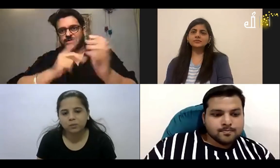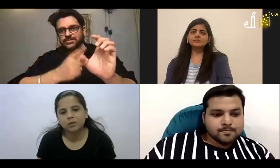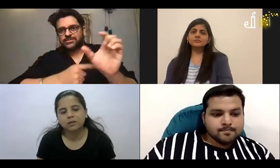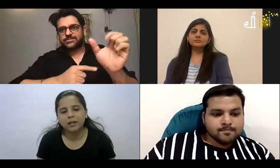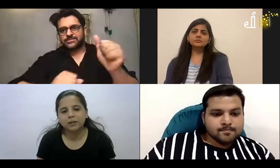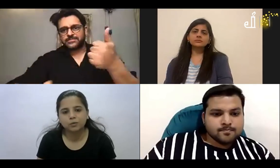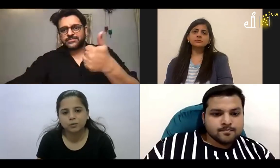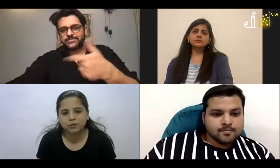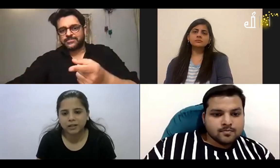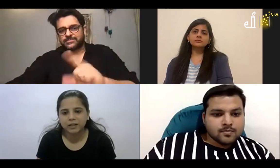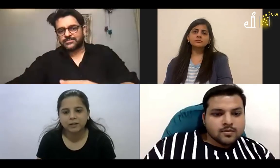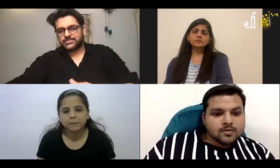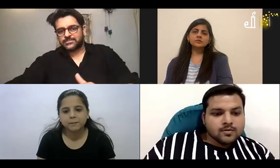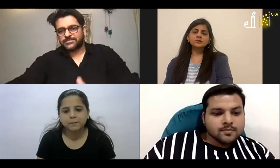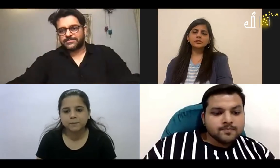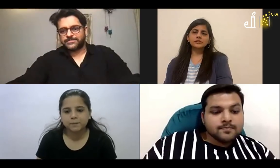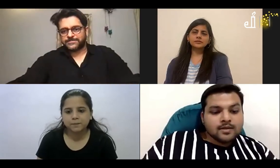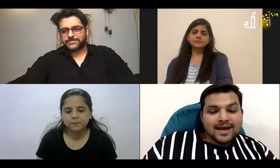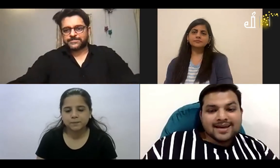now we would like to move to Sunny.